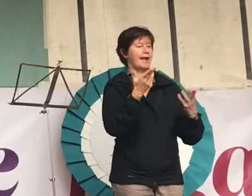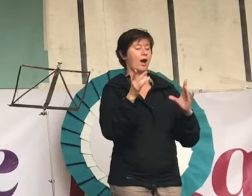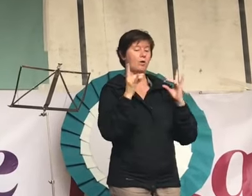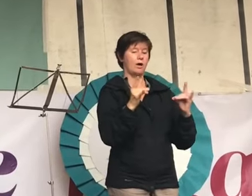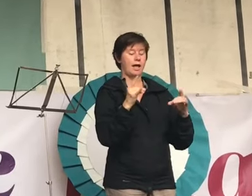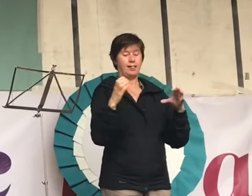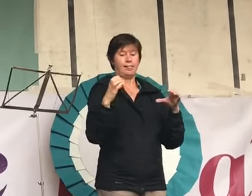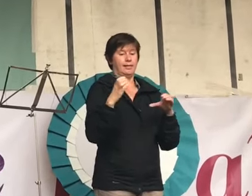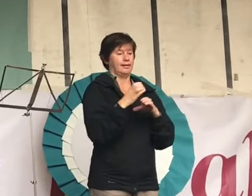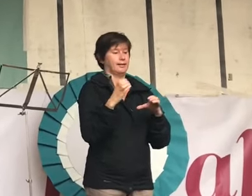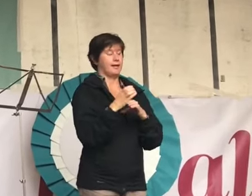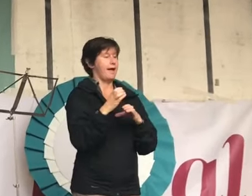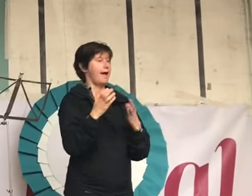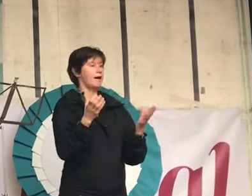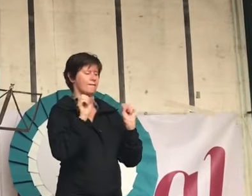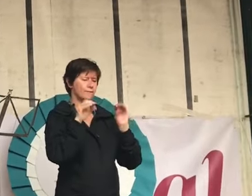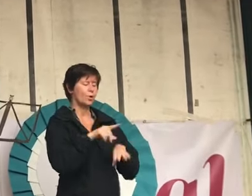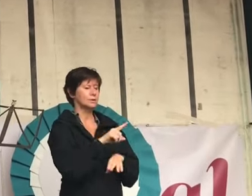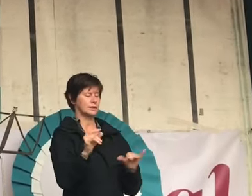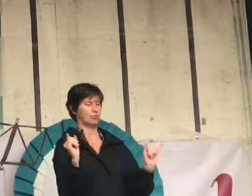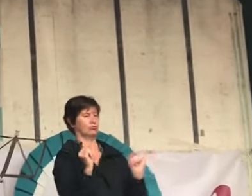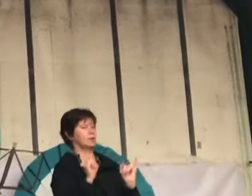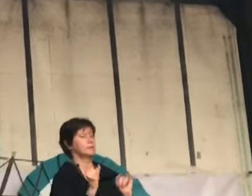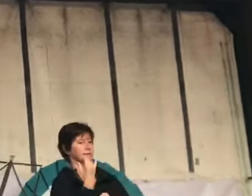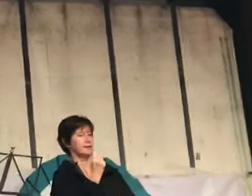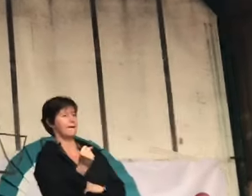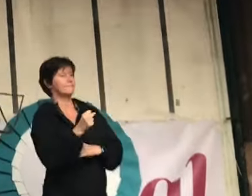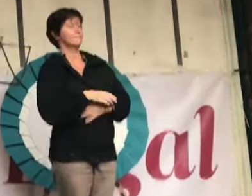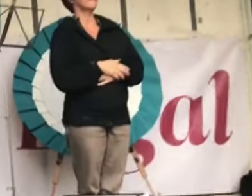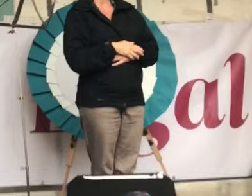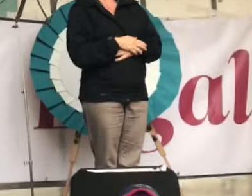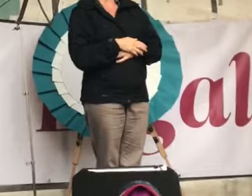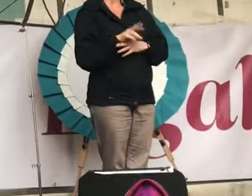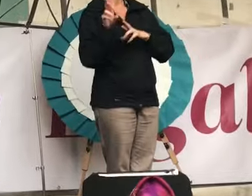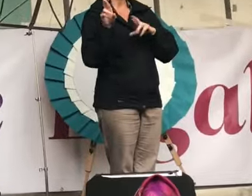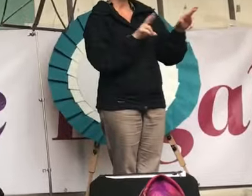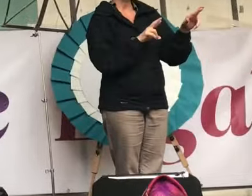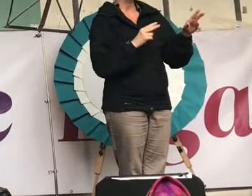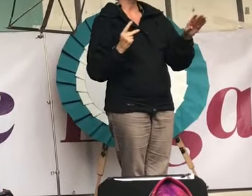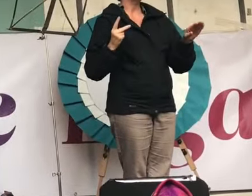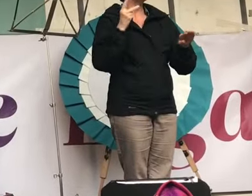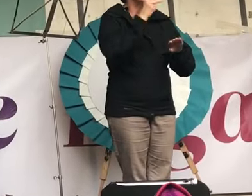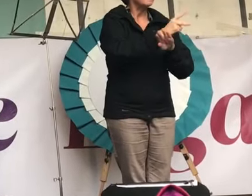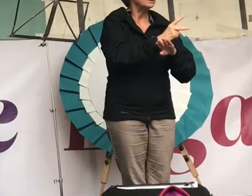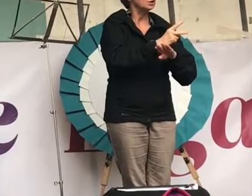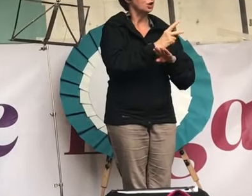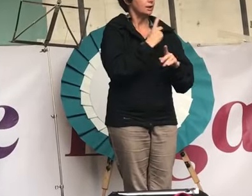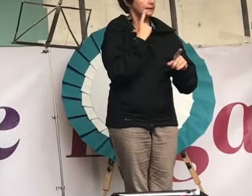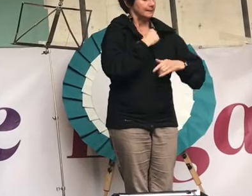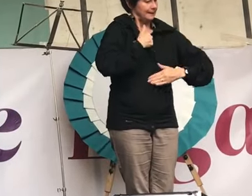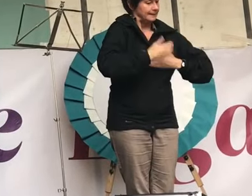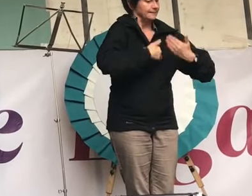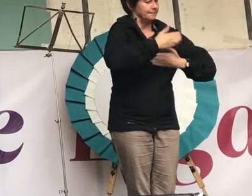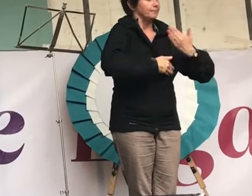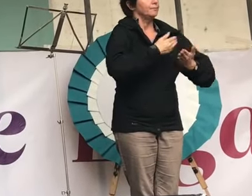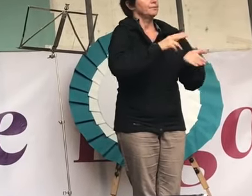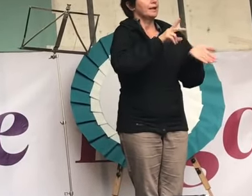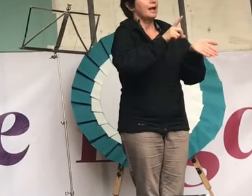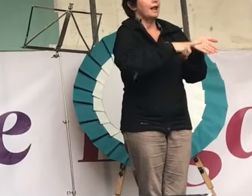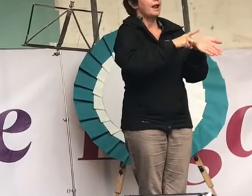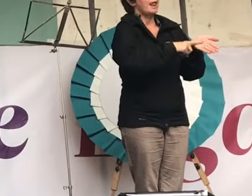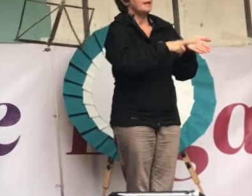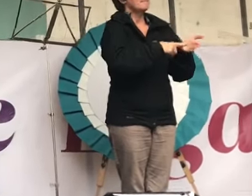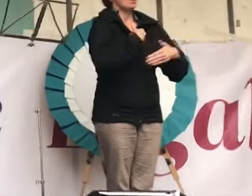are forced to comply with routine intervention to speed up the process of labour, a